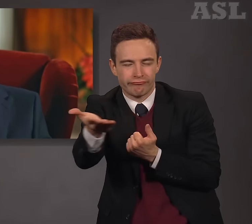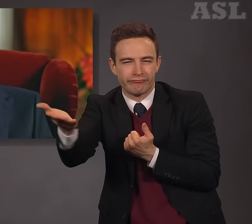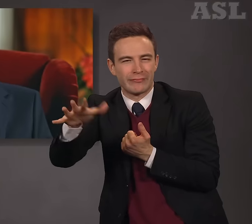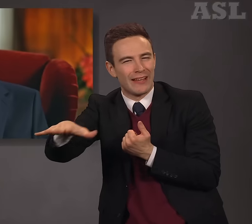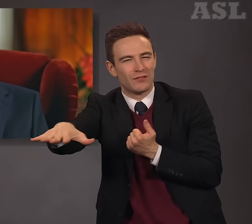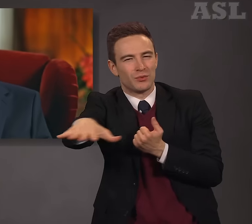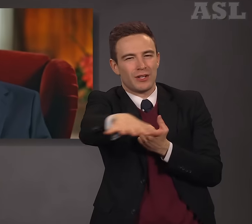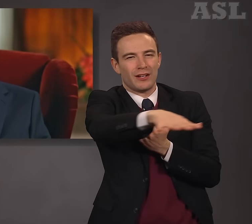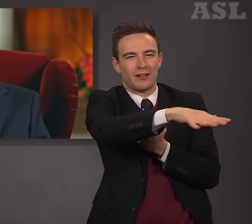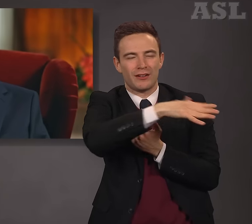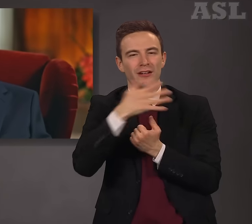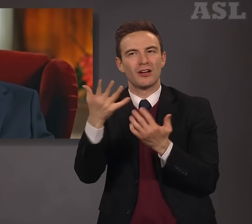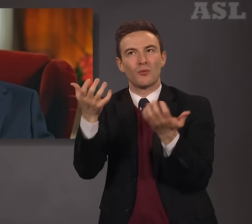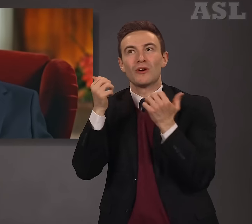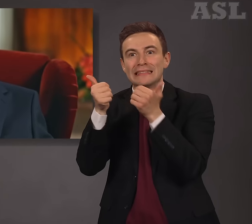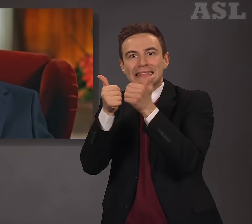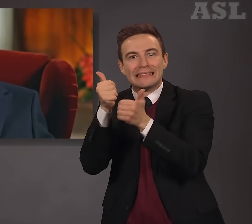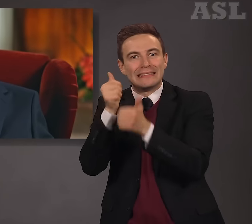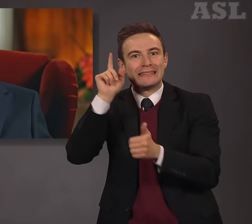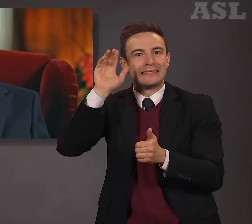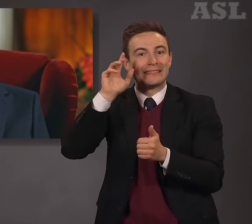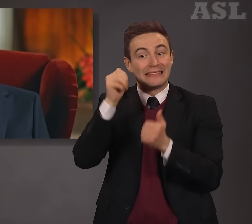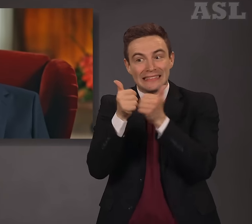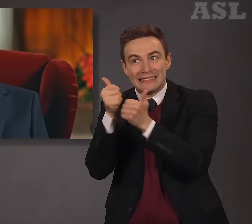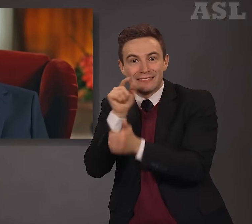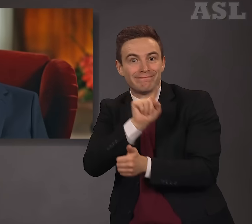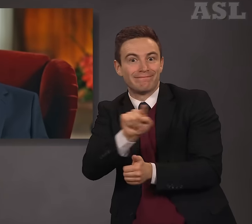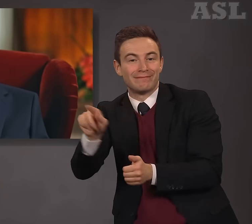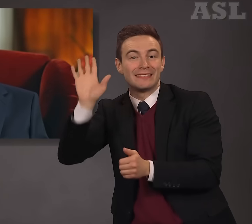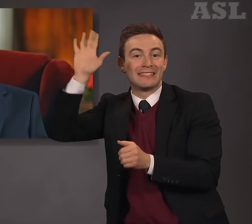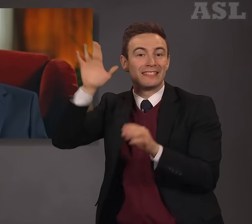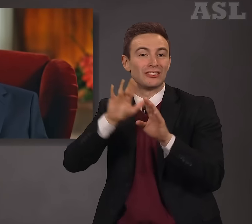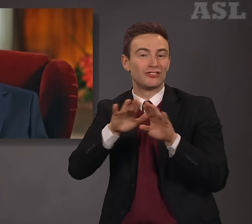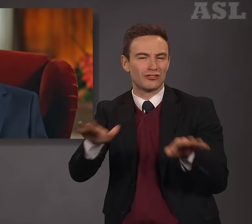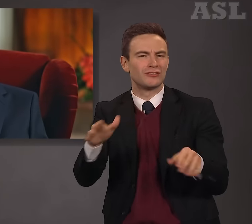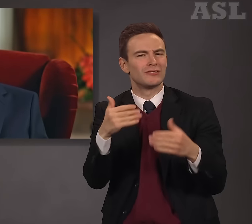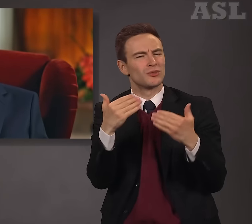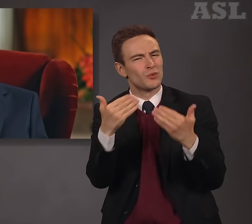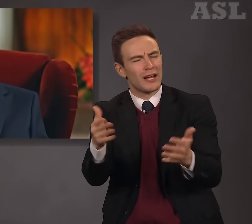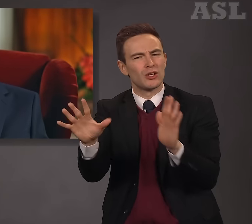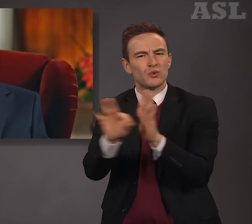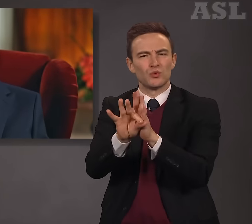wants each of them to choose to return to him.